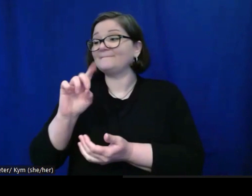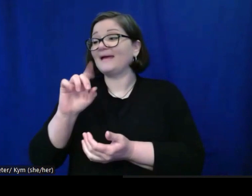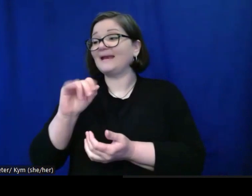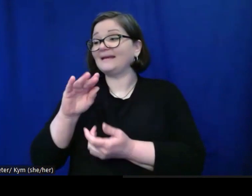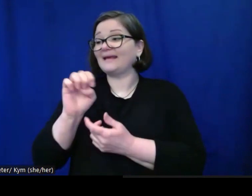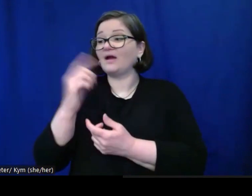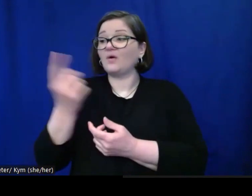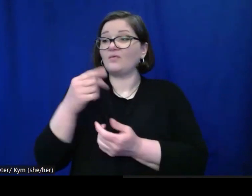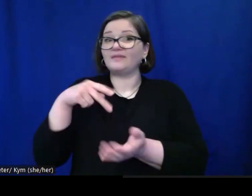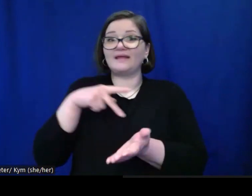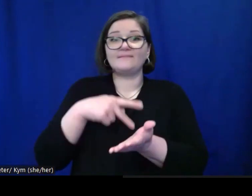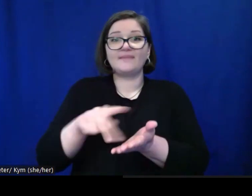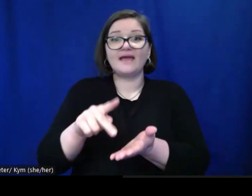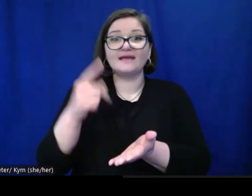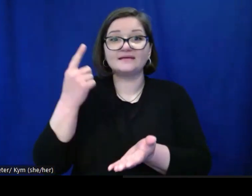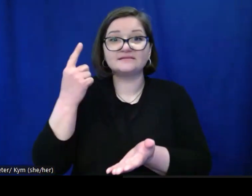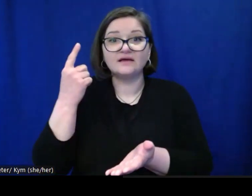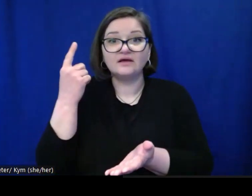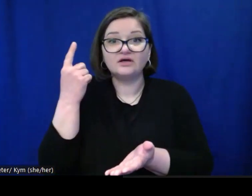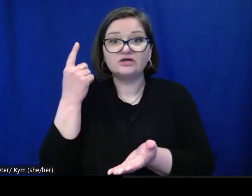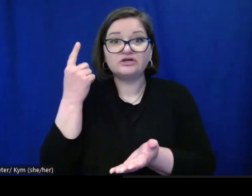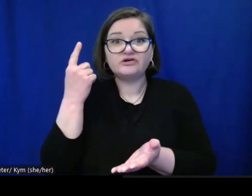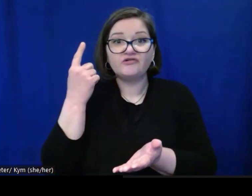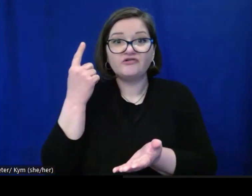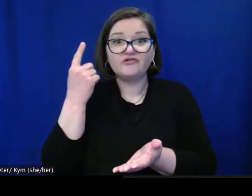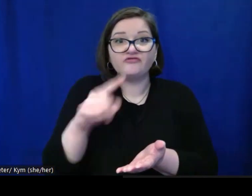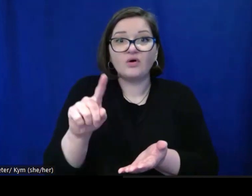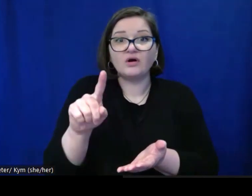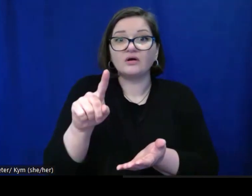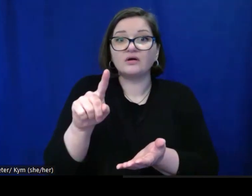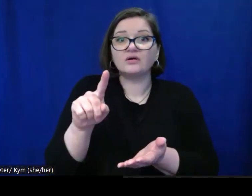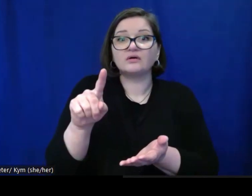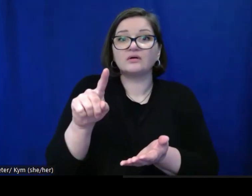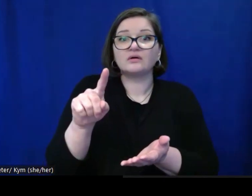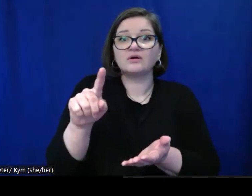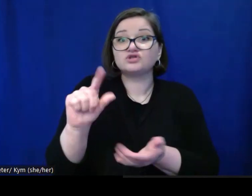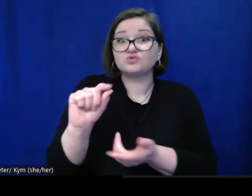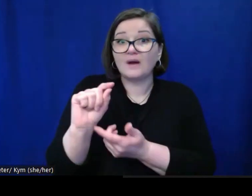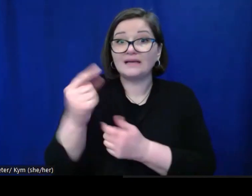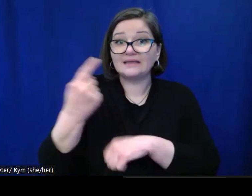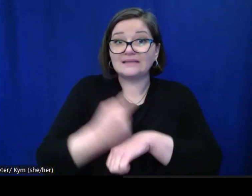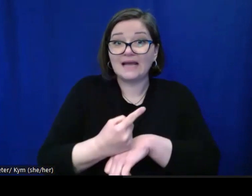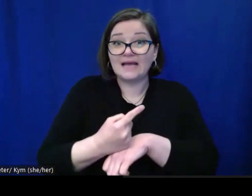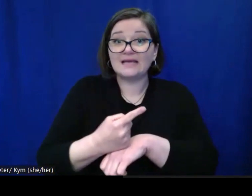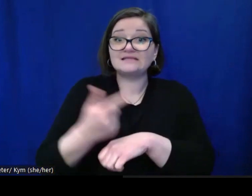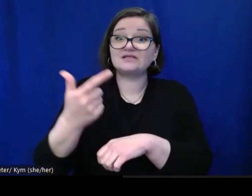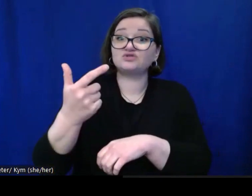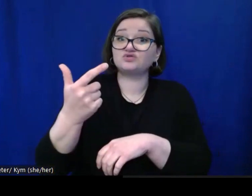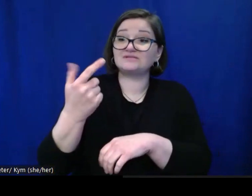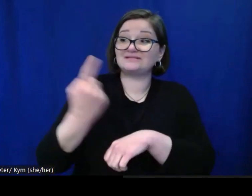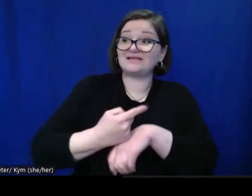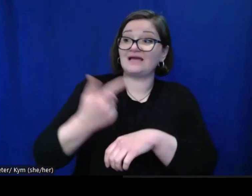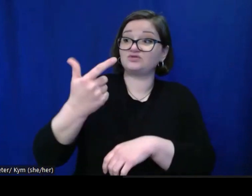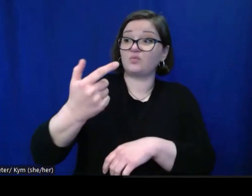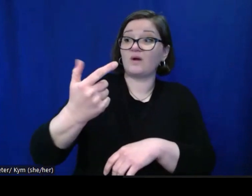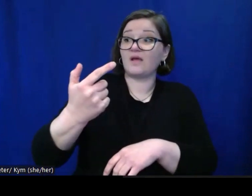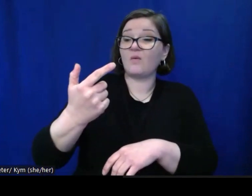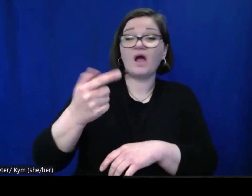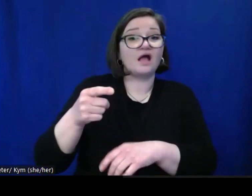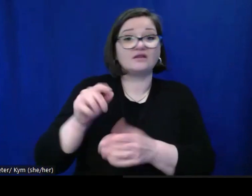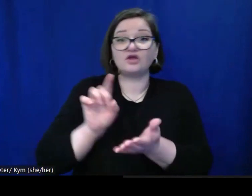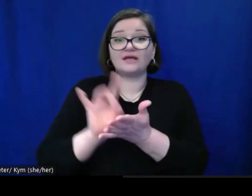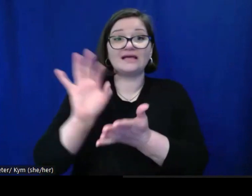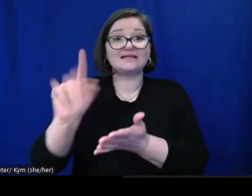the first 20 days. Day 21, everybody's miraculously kicked out of physical therapy because the facility is not going to